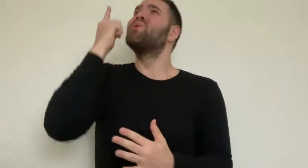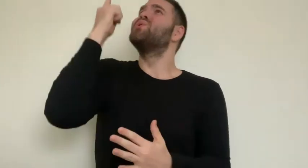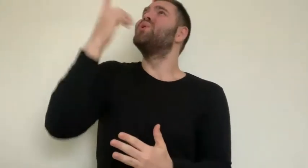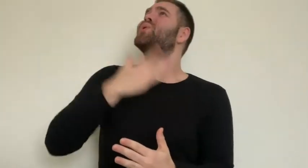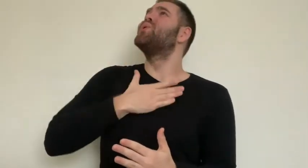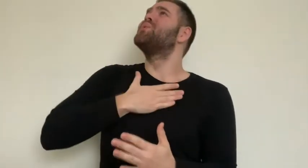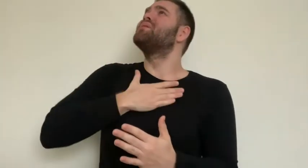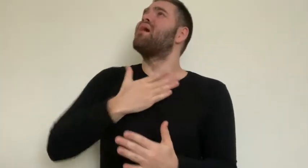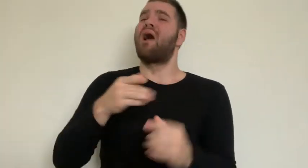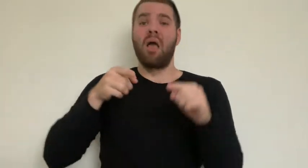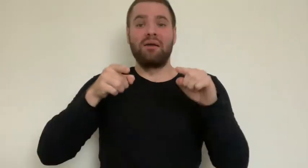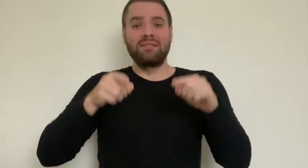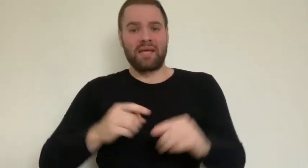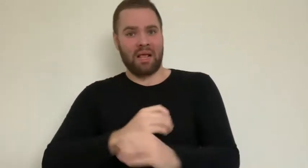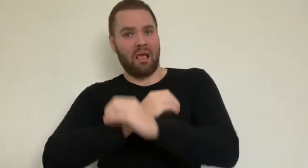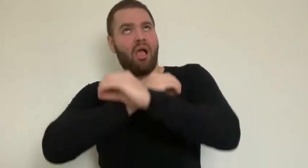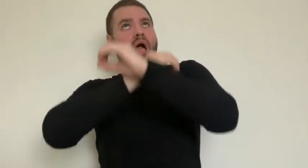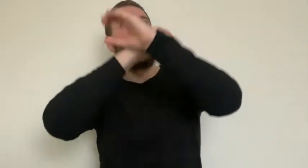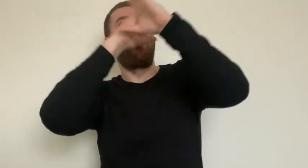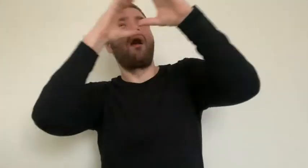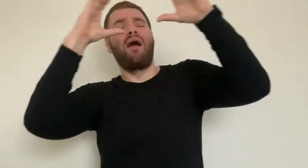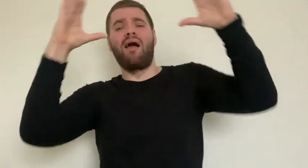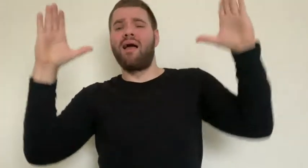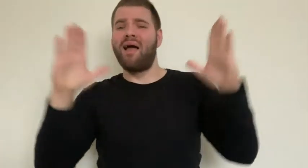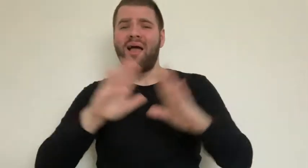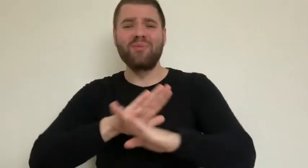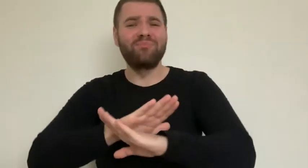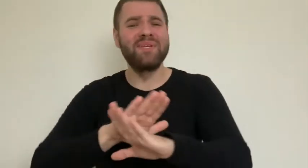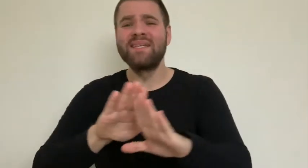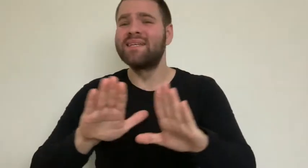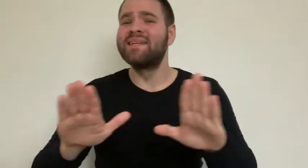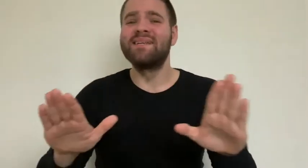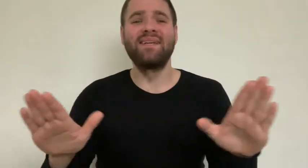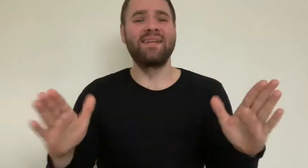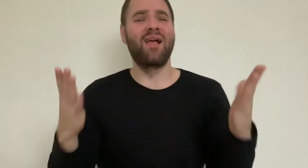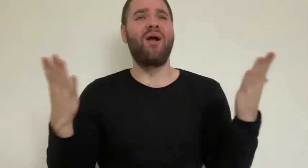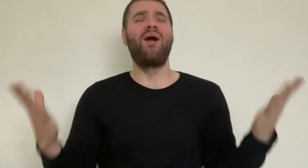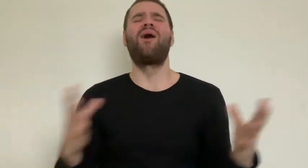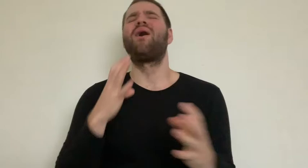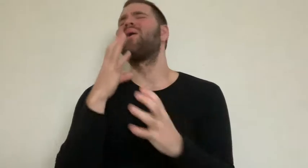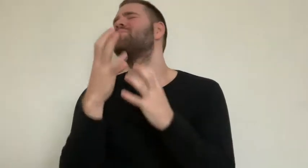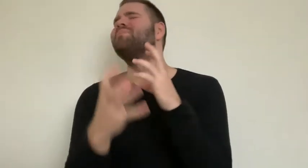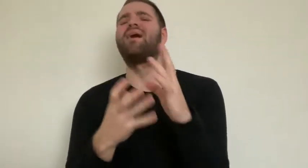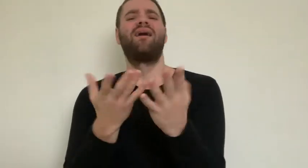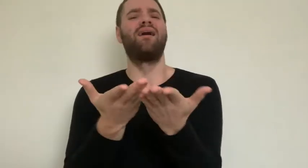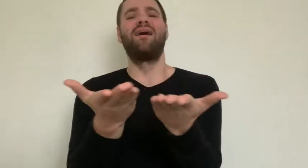not too good to be true. Oh, what a